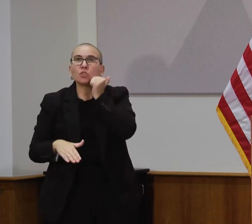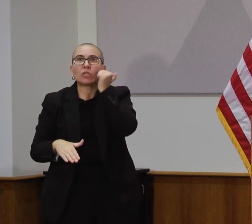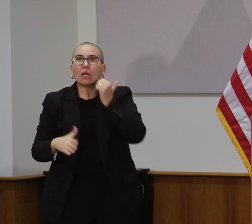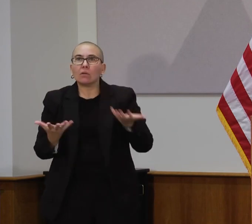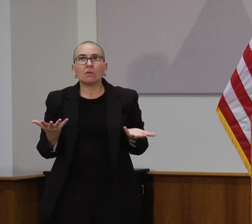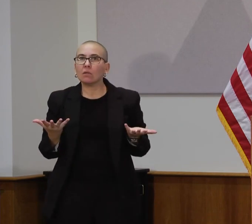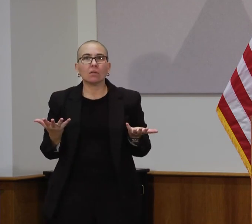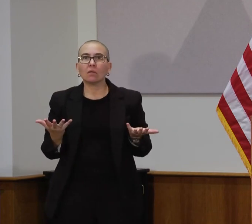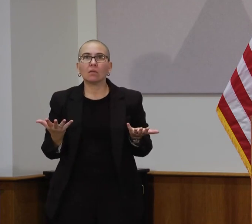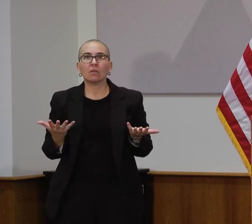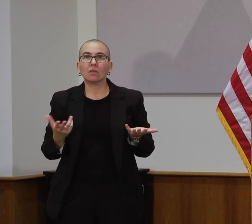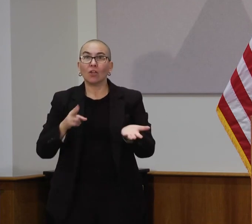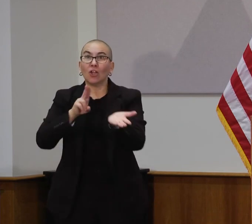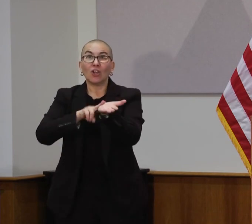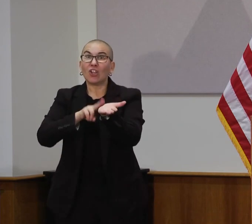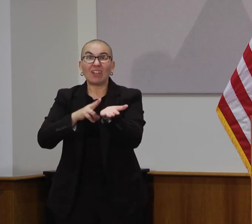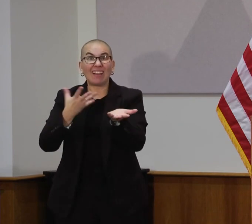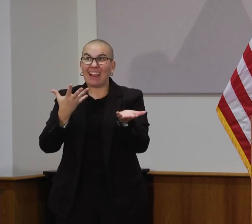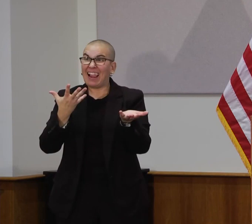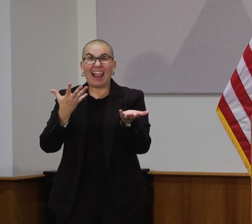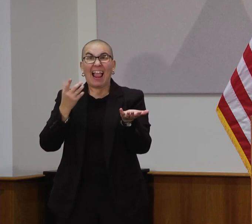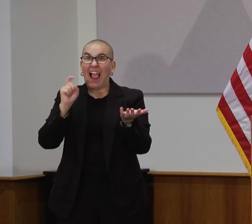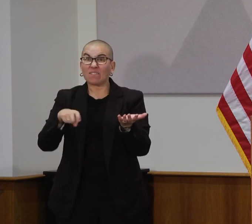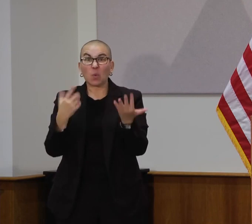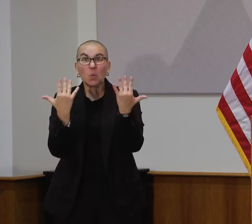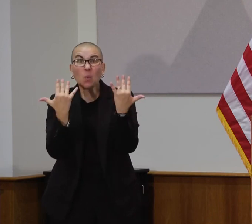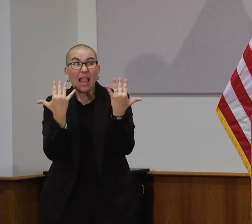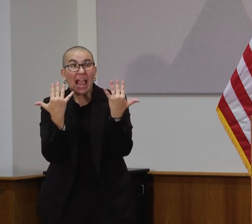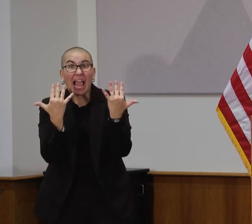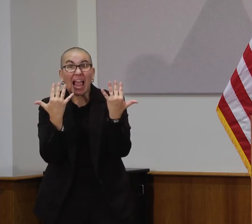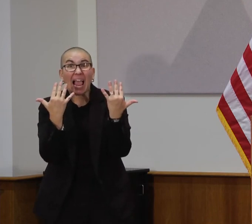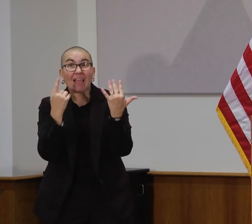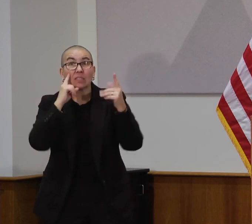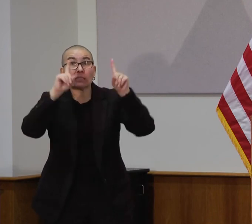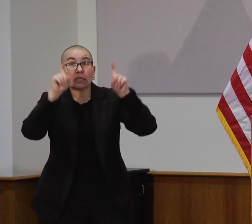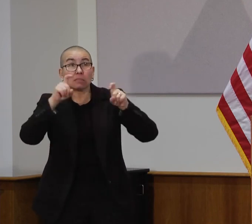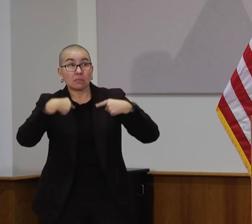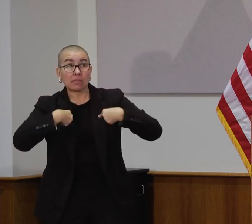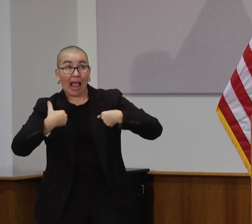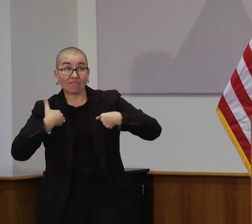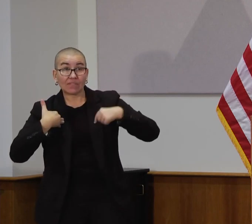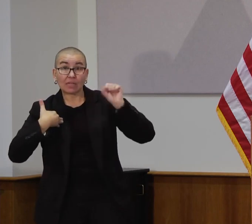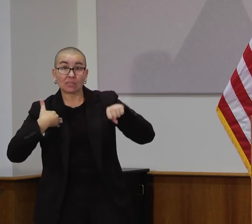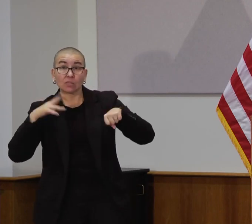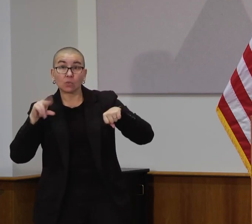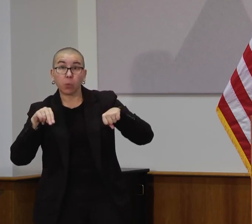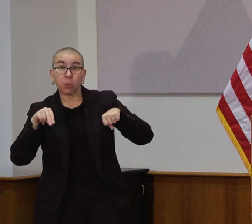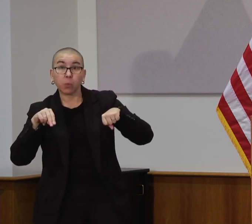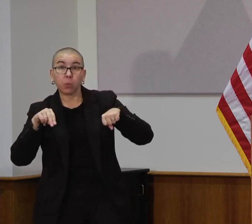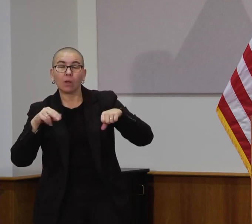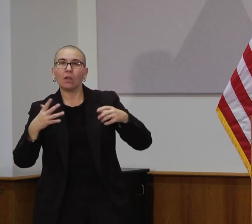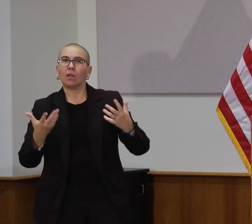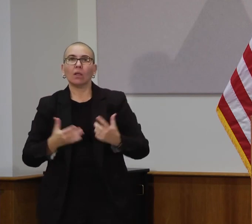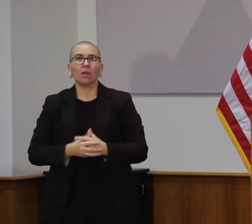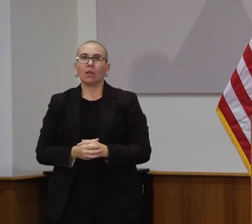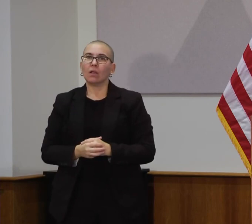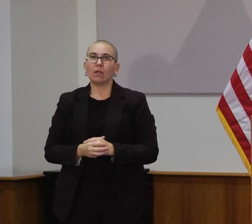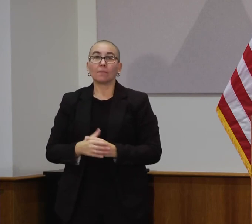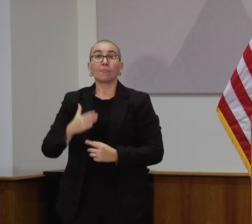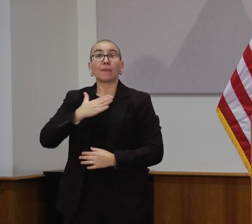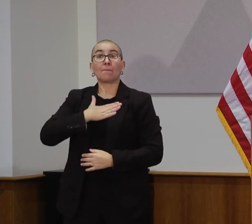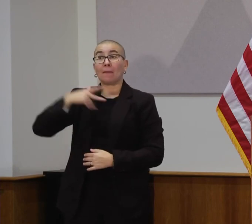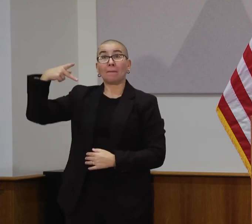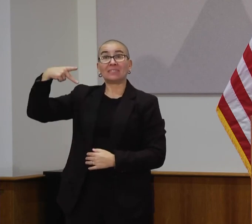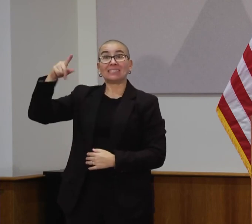Nurses are waiting as long as anyone else for the results of their COVID tests, using their own PTO to make up for their missed shifts at